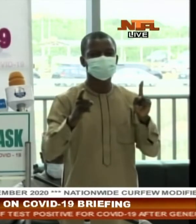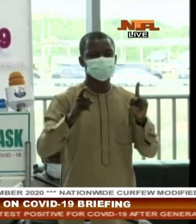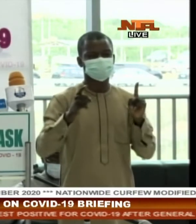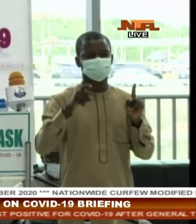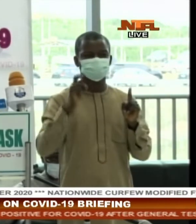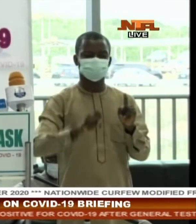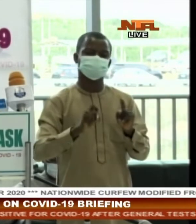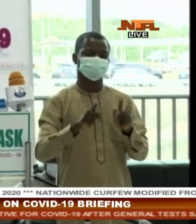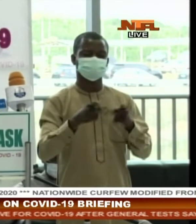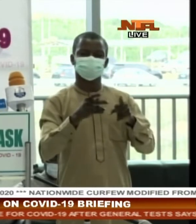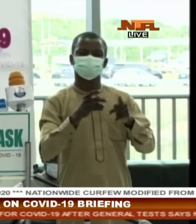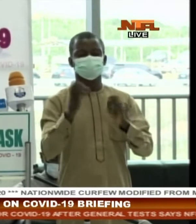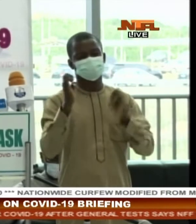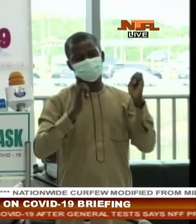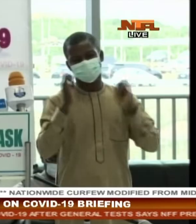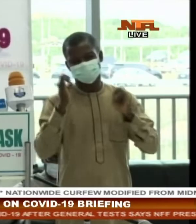exercise.